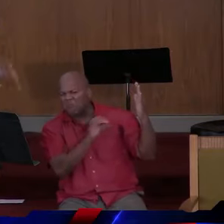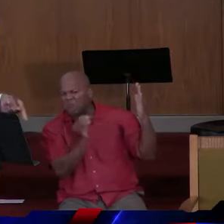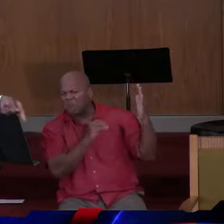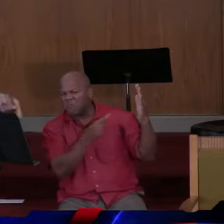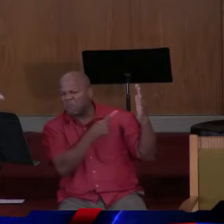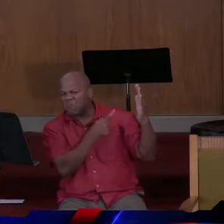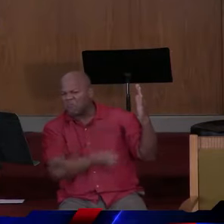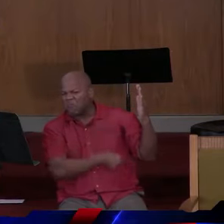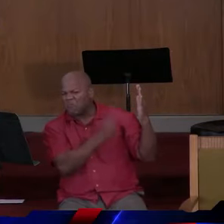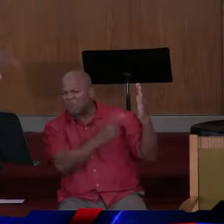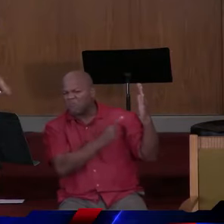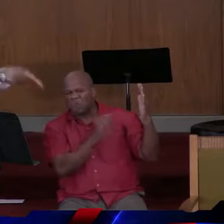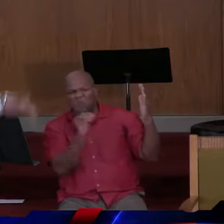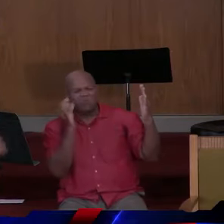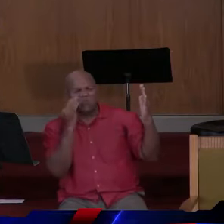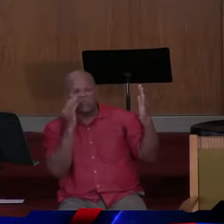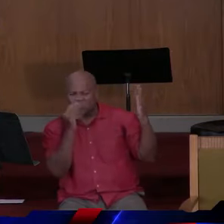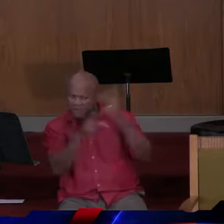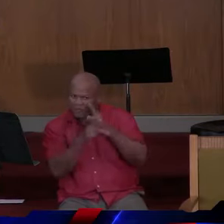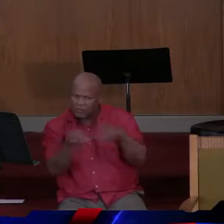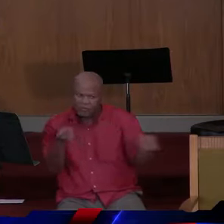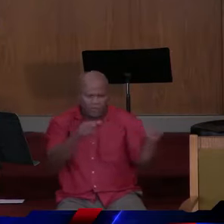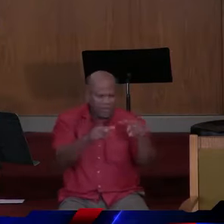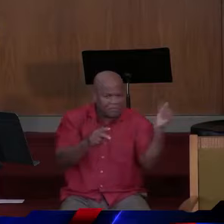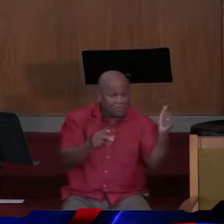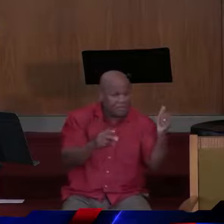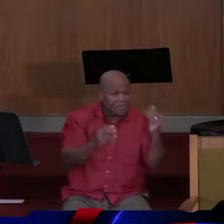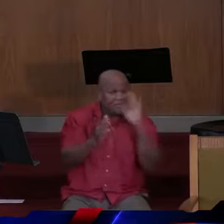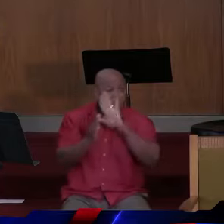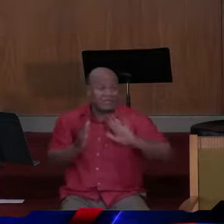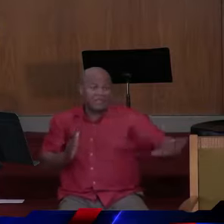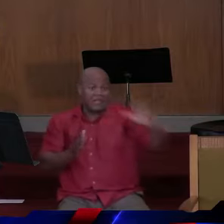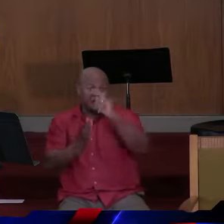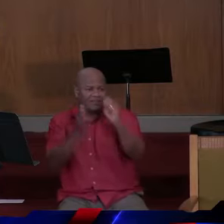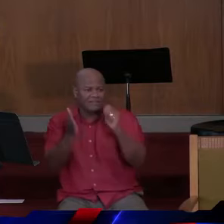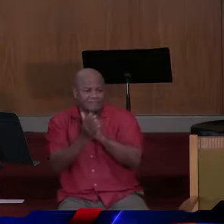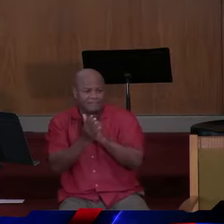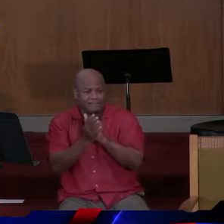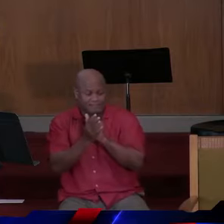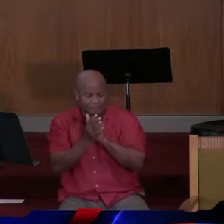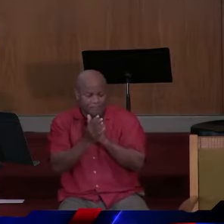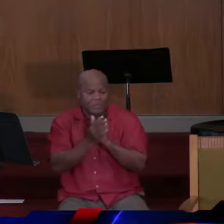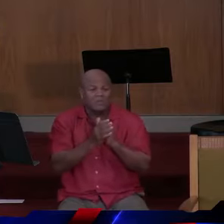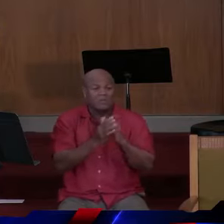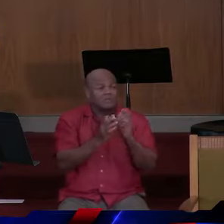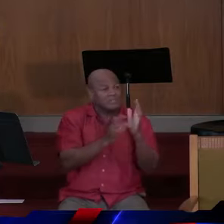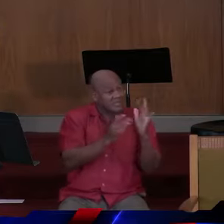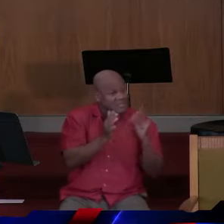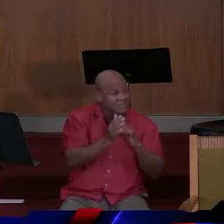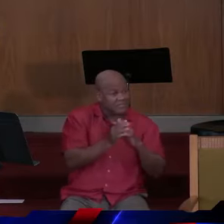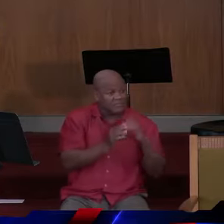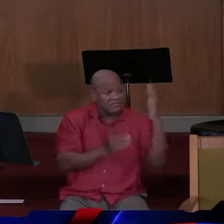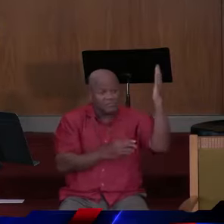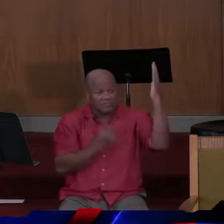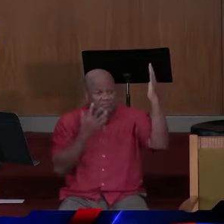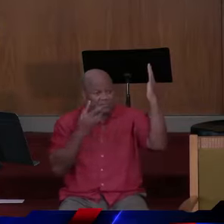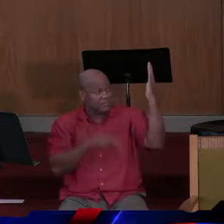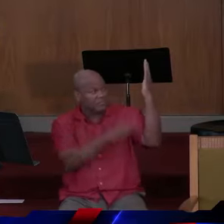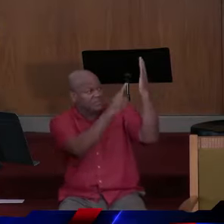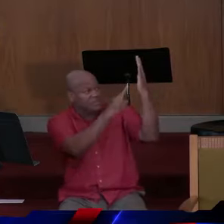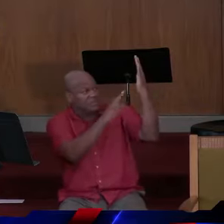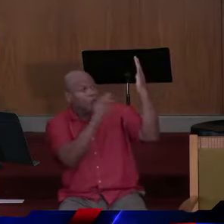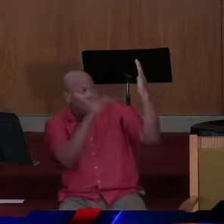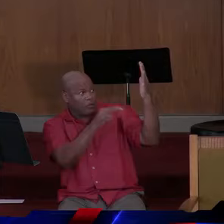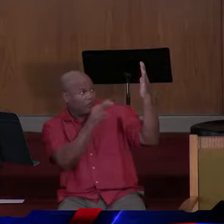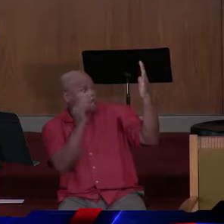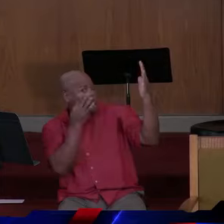when he got there, it was fruit season. And it looked like it had fruit, but it wasn't no fruit. I stopped by to